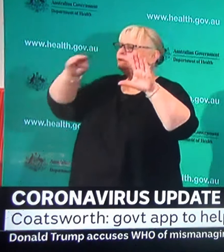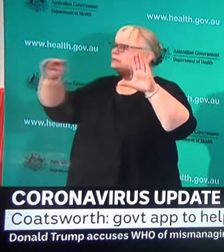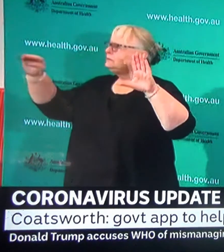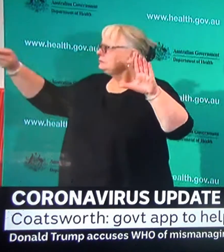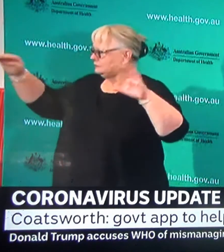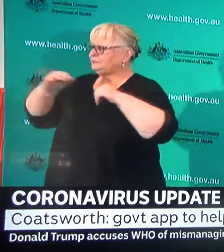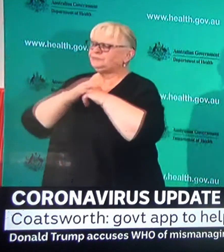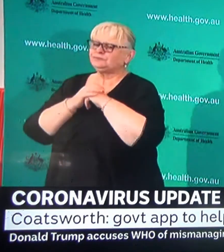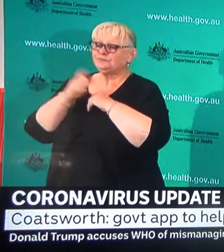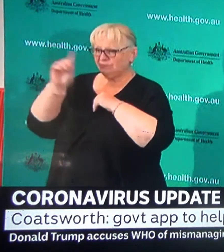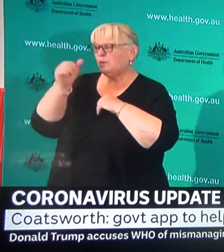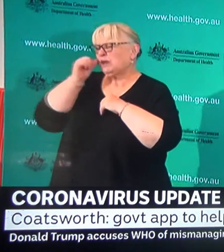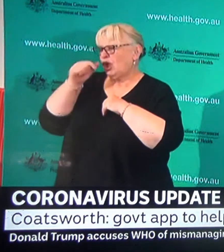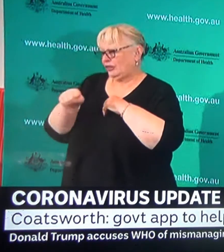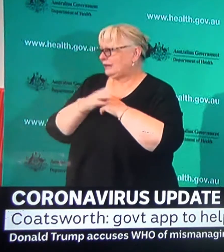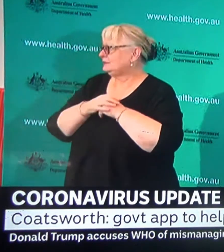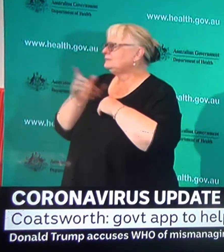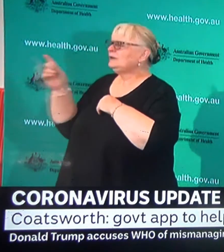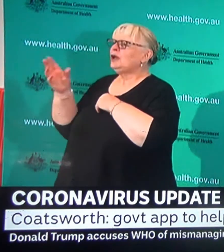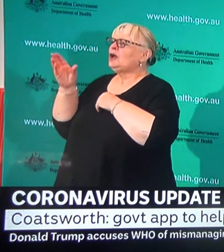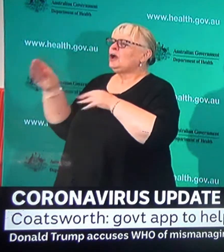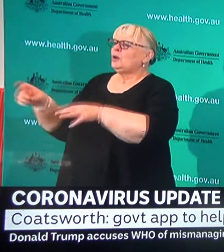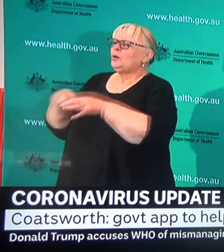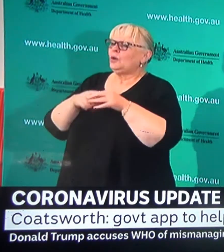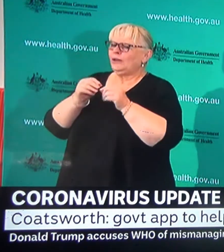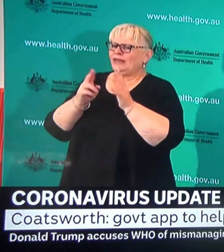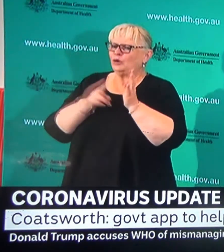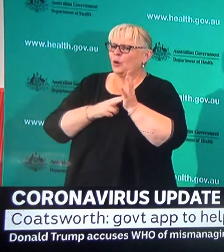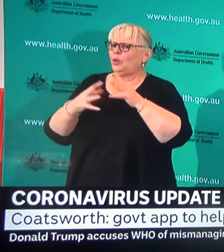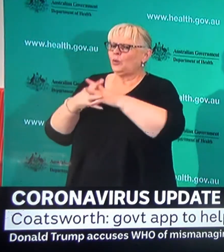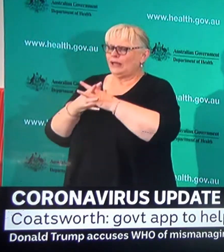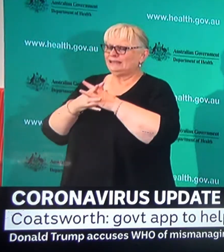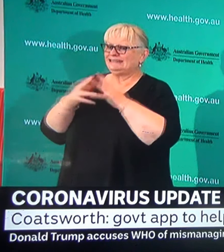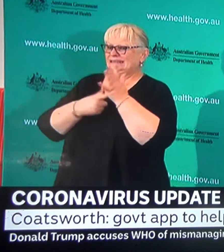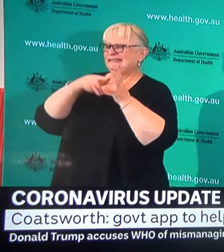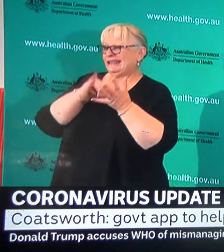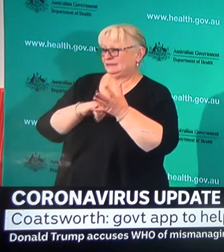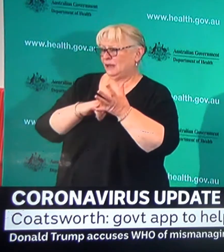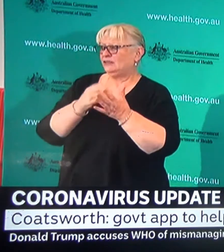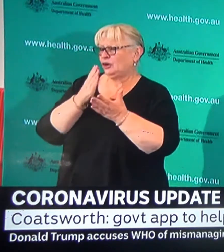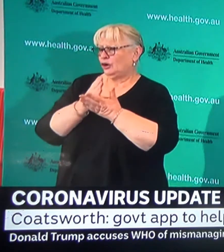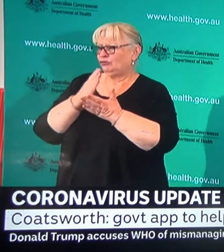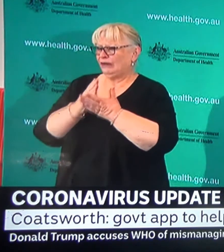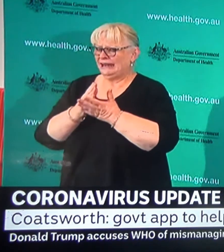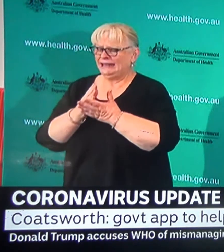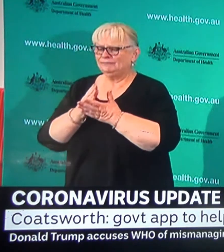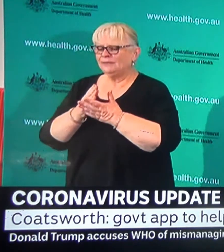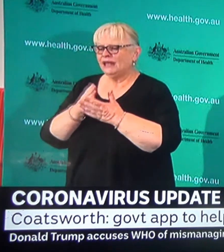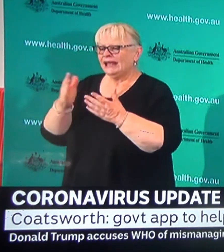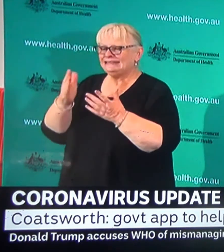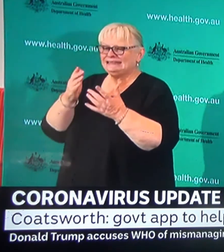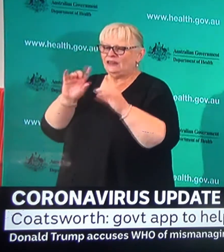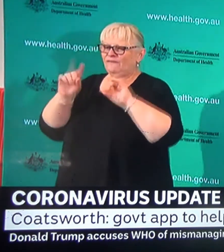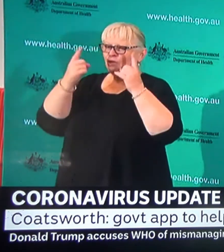regards to the outbreak in northwest Tasmania, and it's the first, I suppose, broader scale example of this rings of containment idea where you have